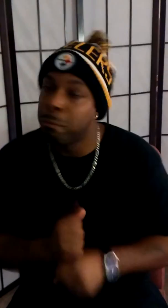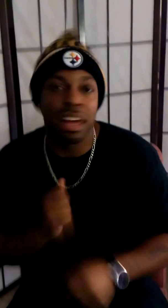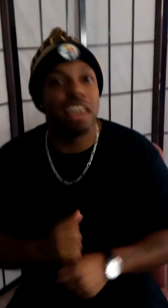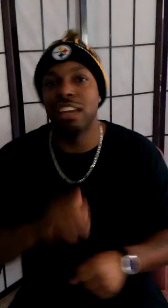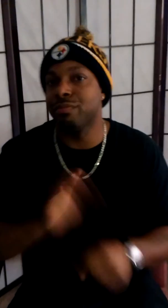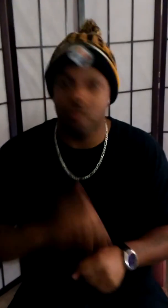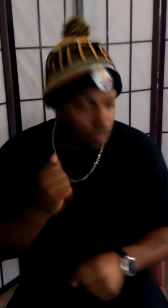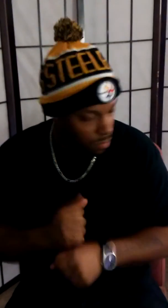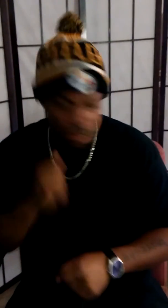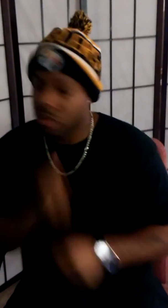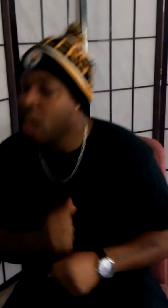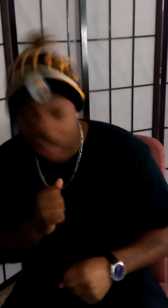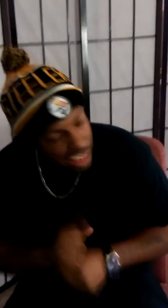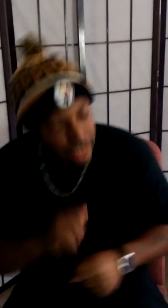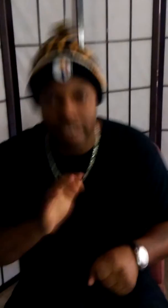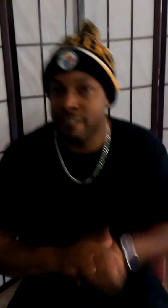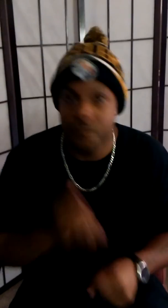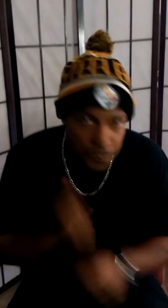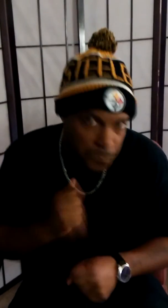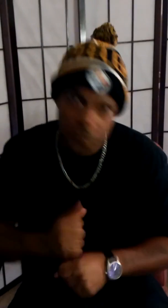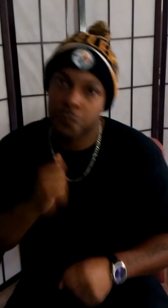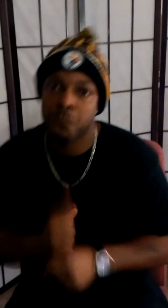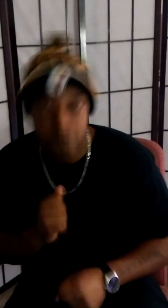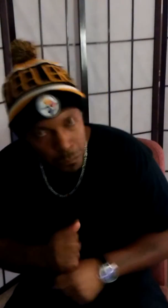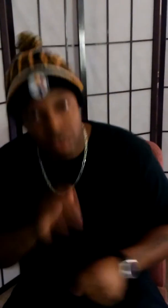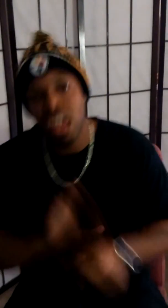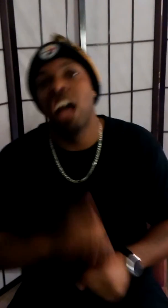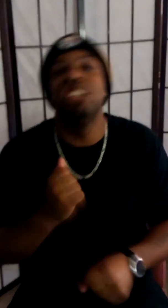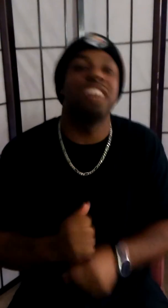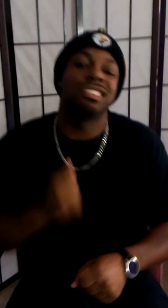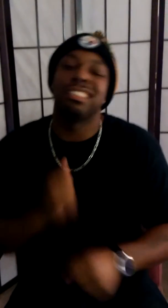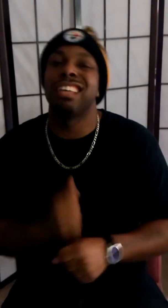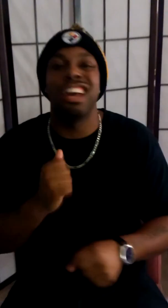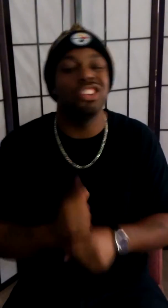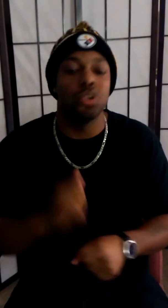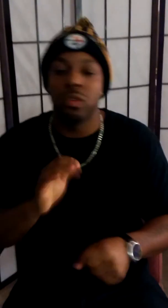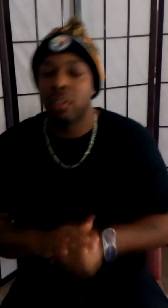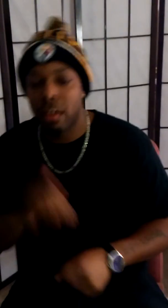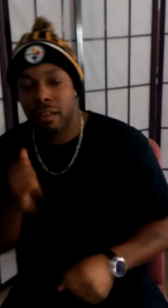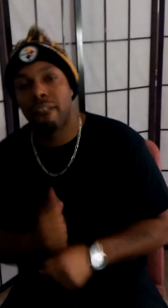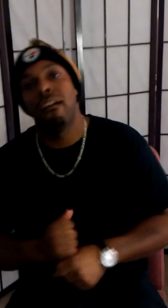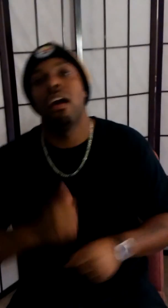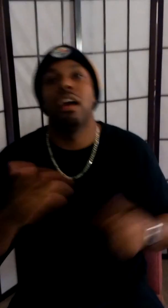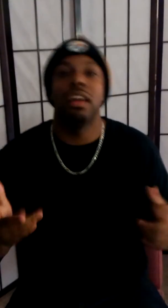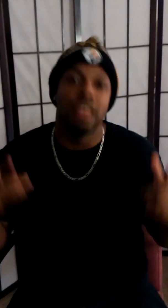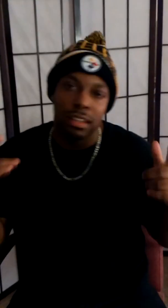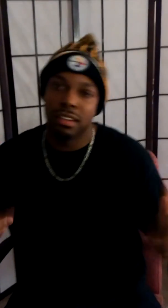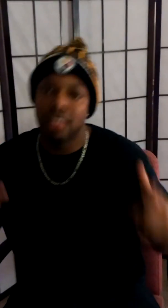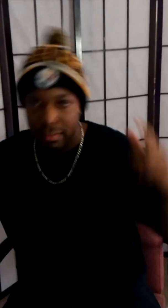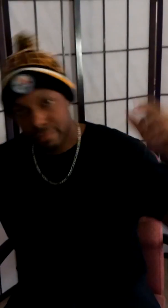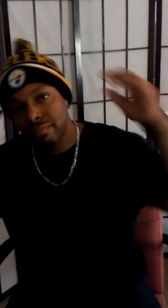But it doesn't tell you anymore.